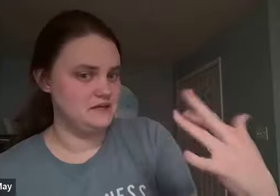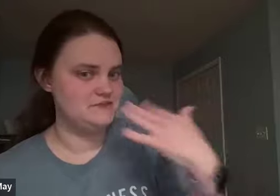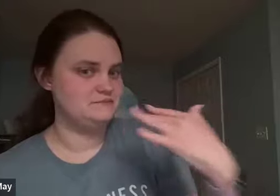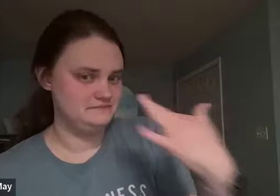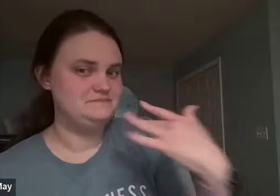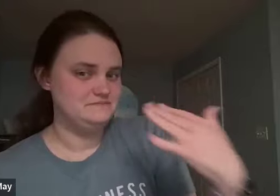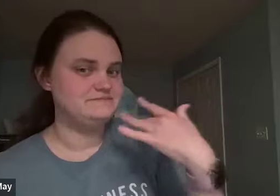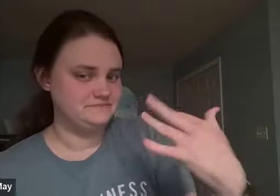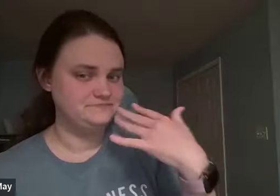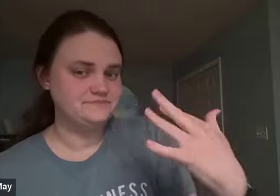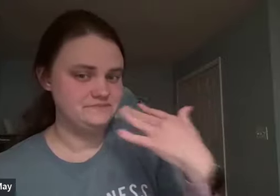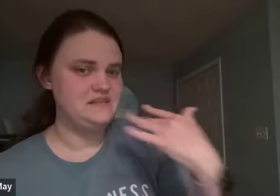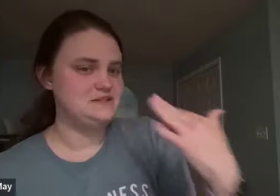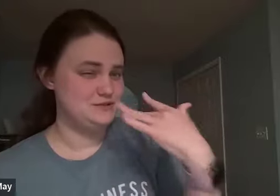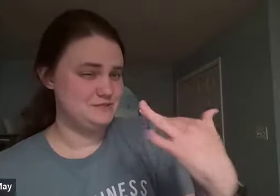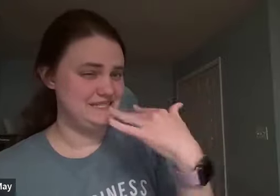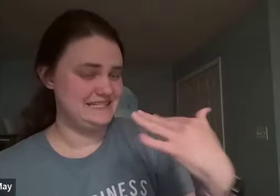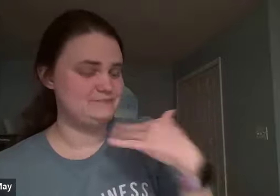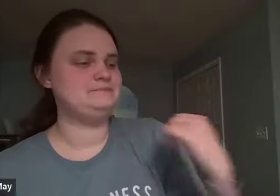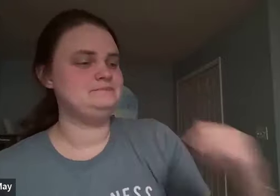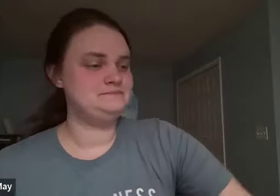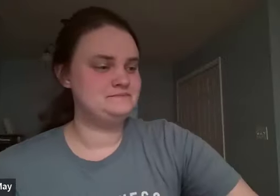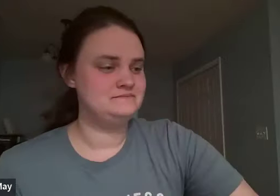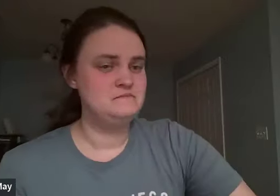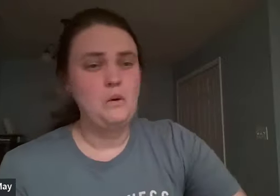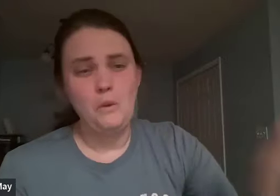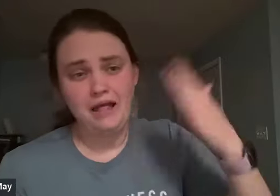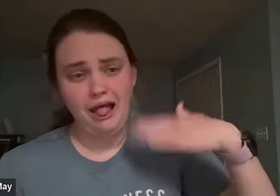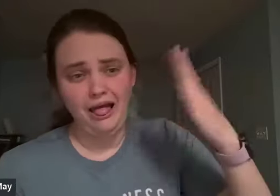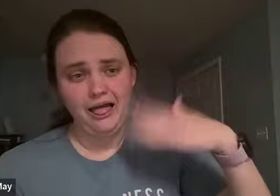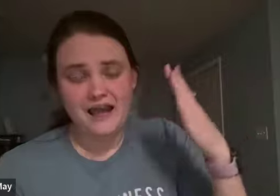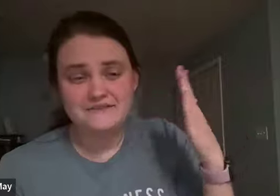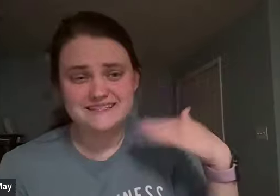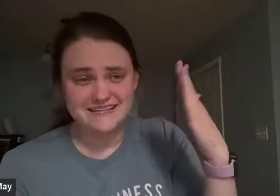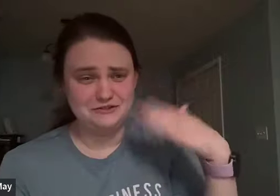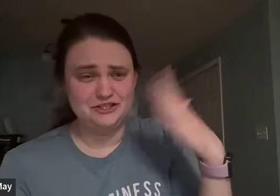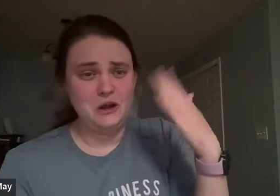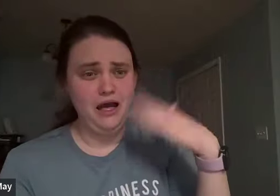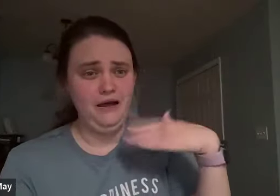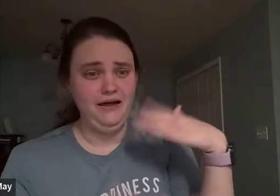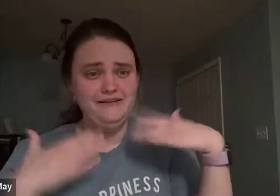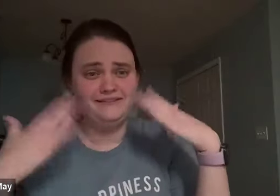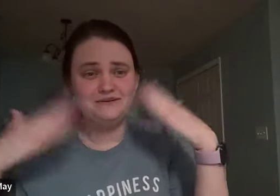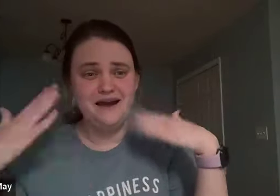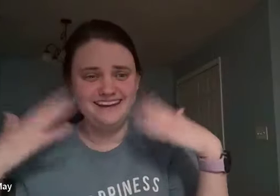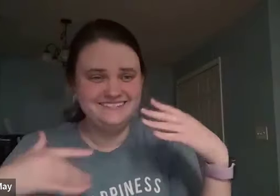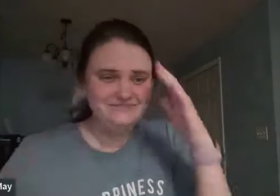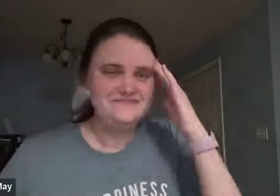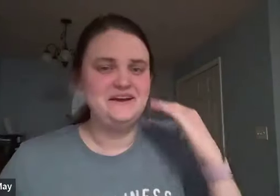flames. So spicy. Or I have seen kids who will just go, oh, that was hot.